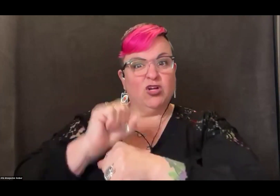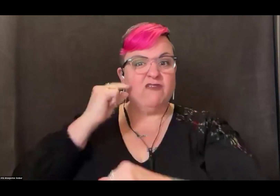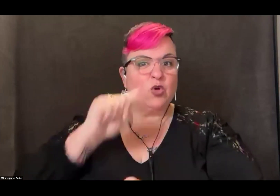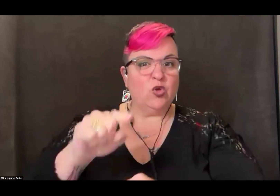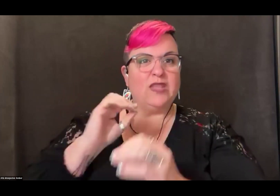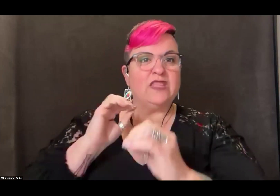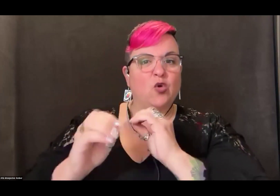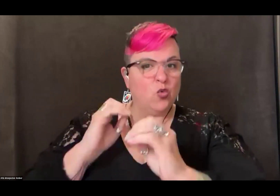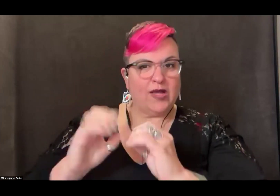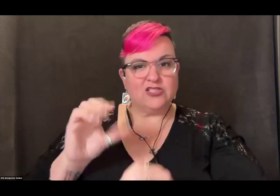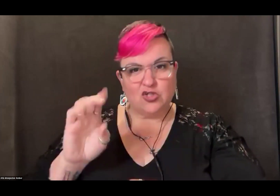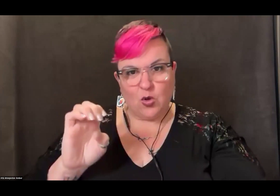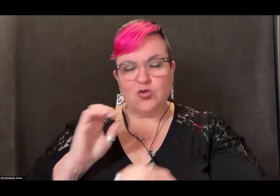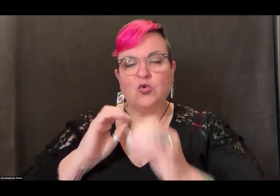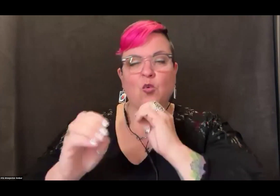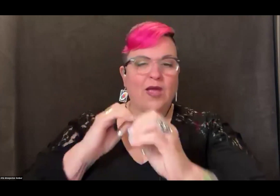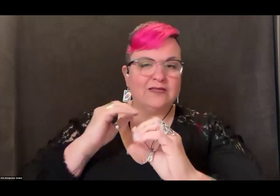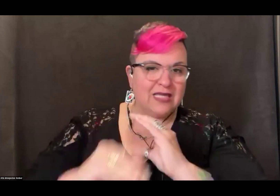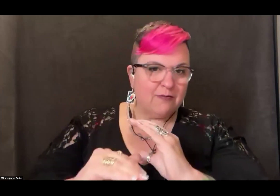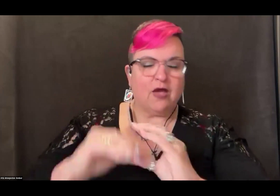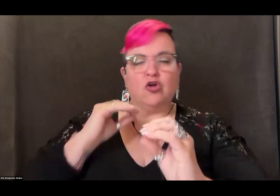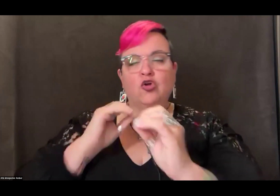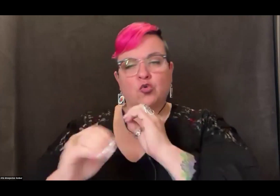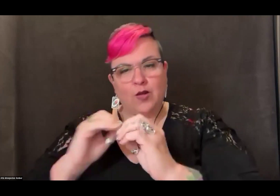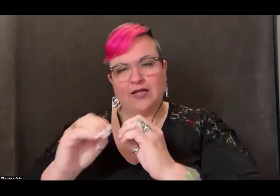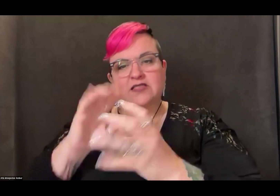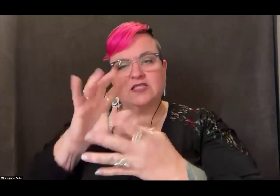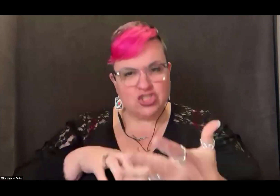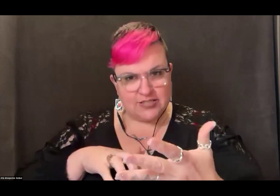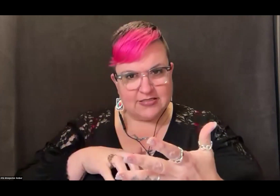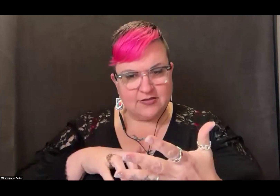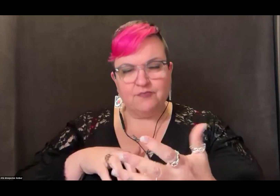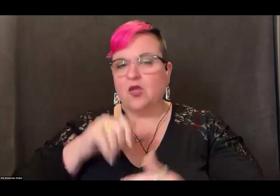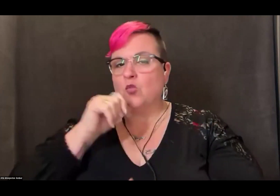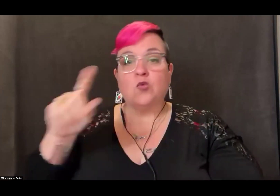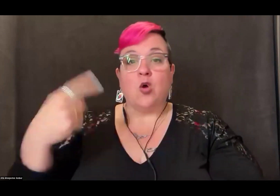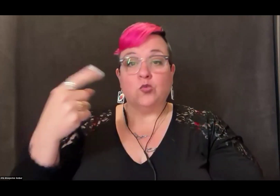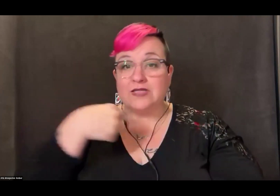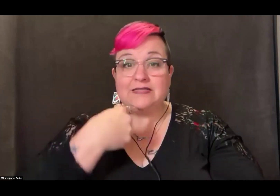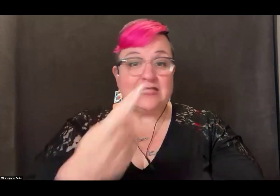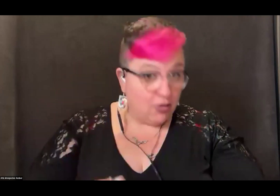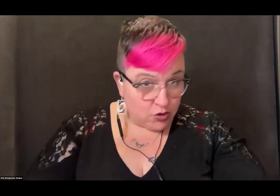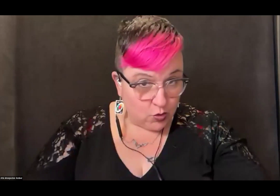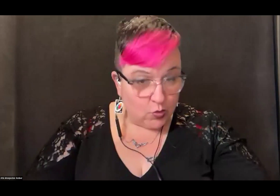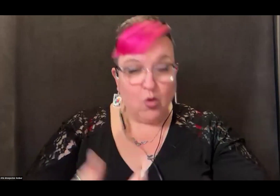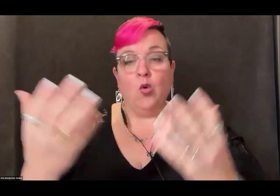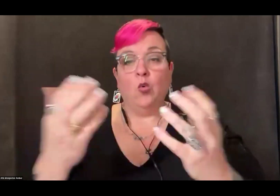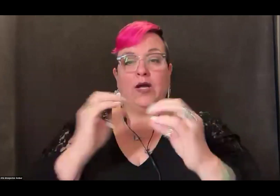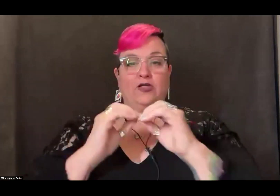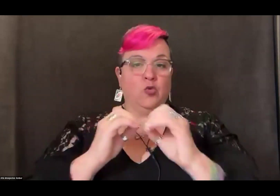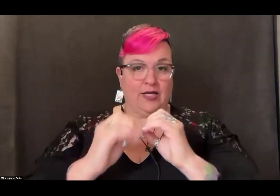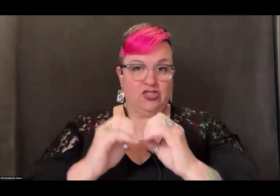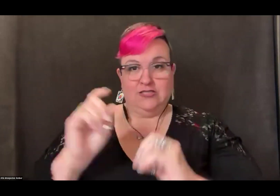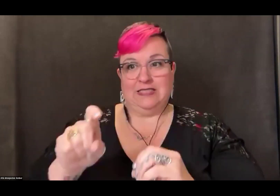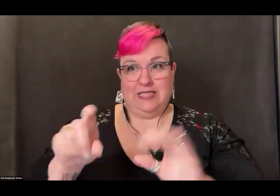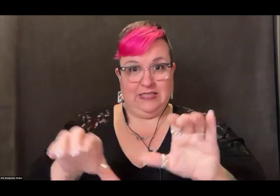actually correct code, correct emails, correct your sheets, and it won't just tell you what corrections